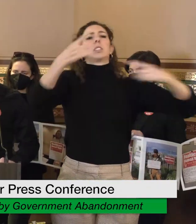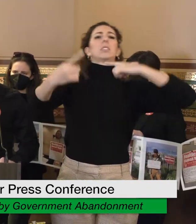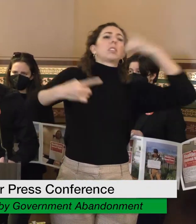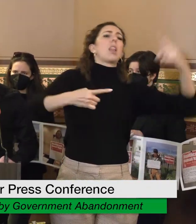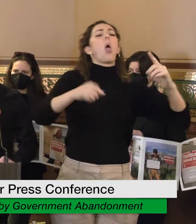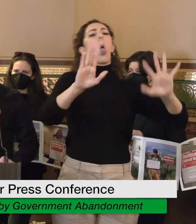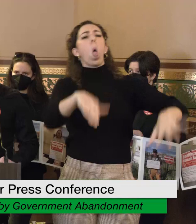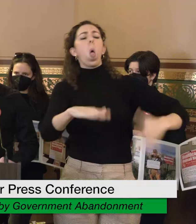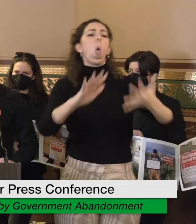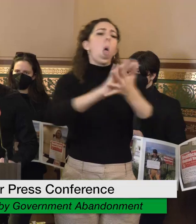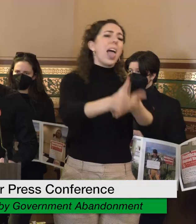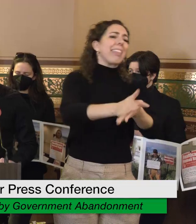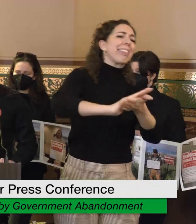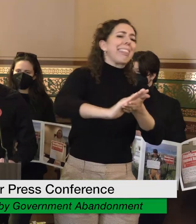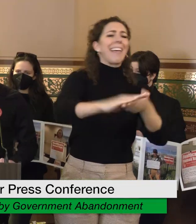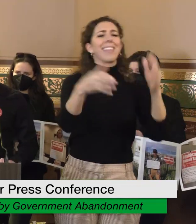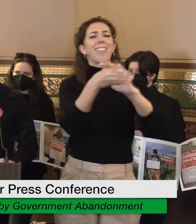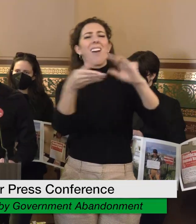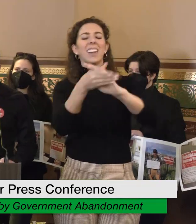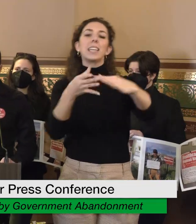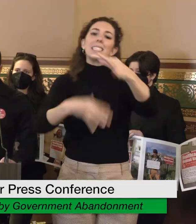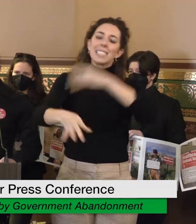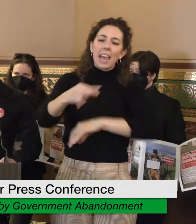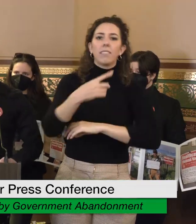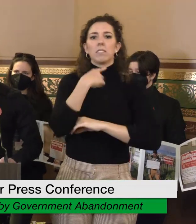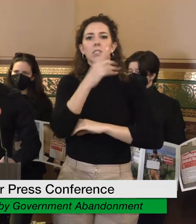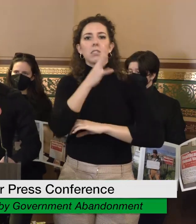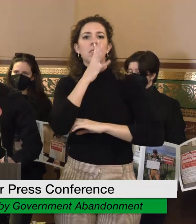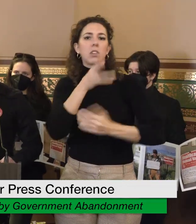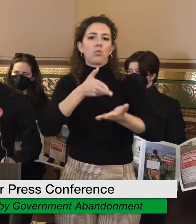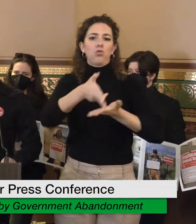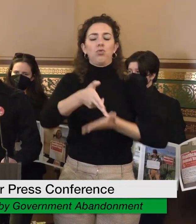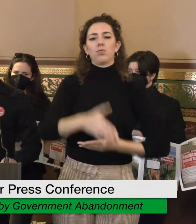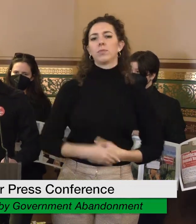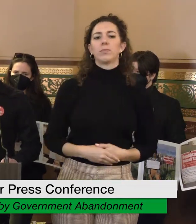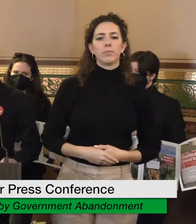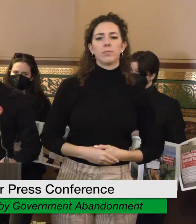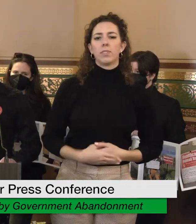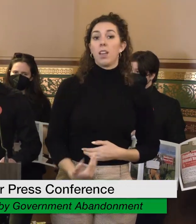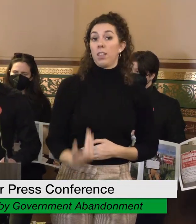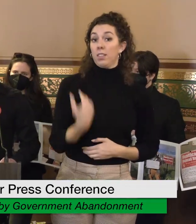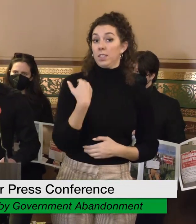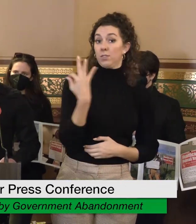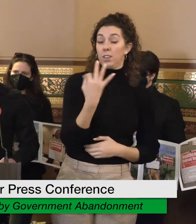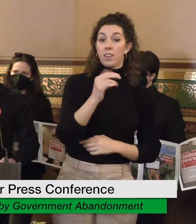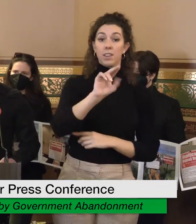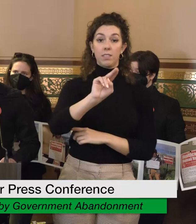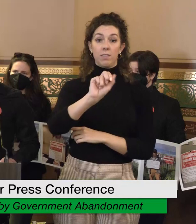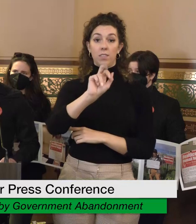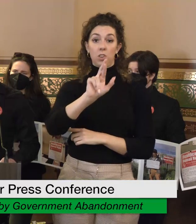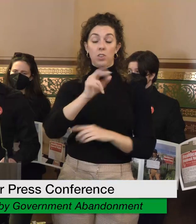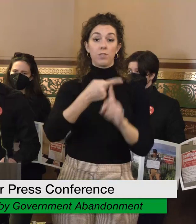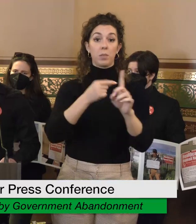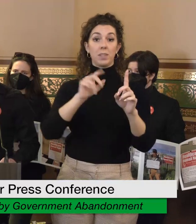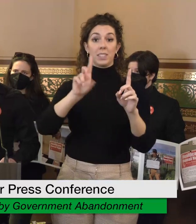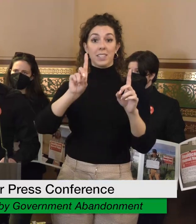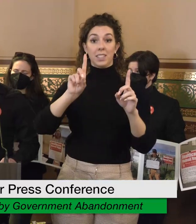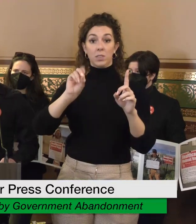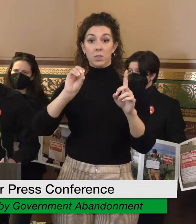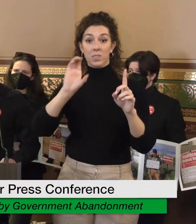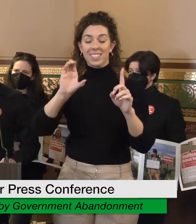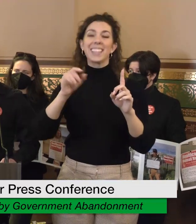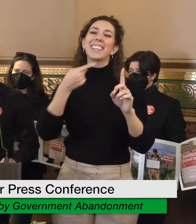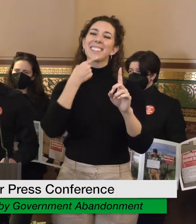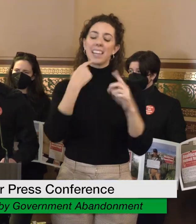to hear instead of the truth. Yes. Last Friday, Annie R. from DOC likened the healthcare